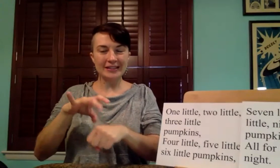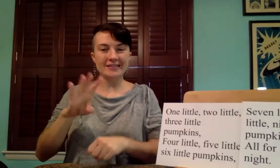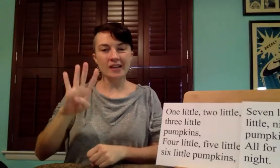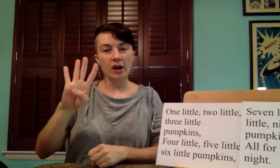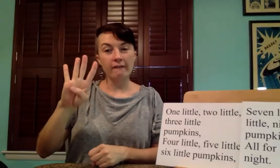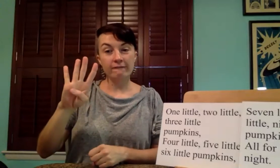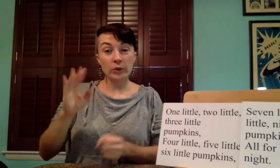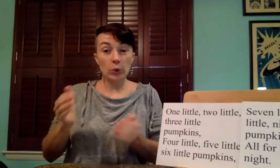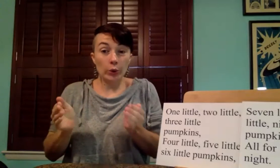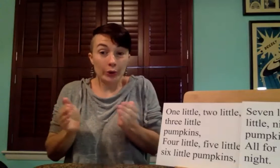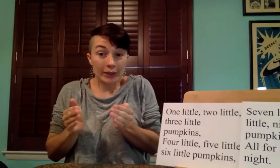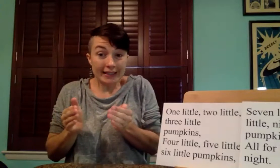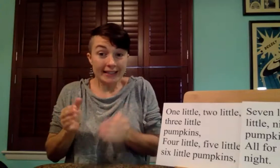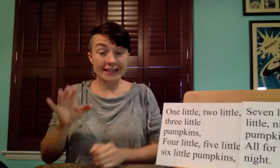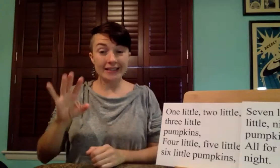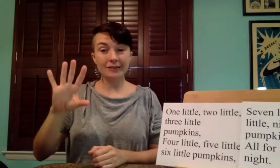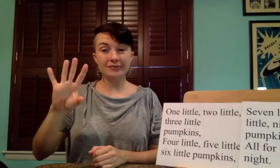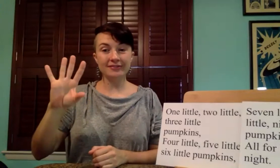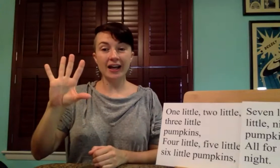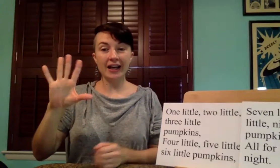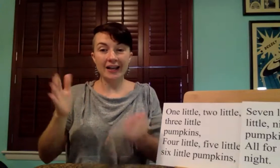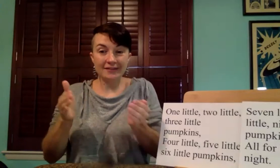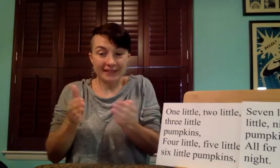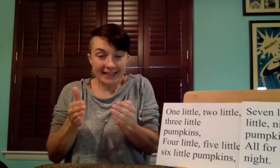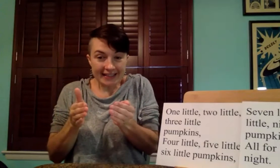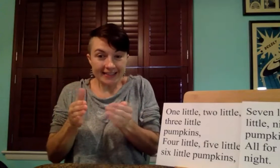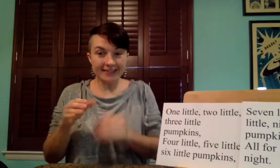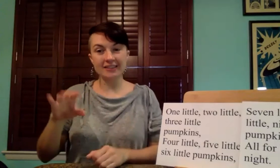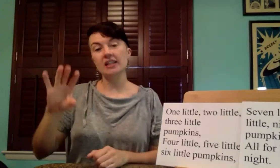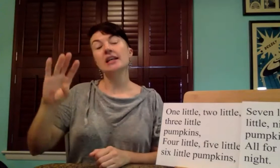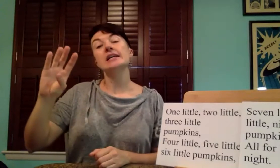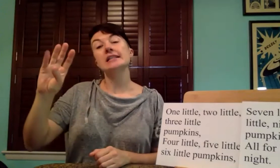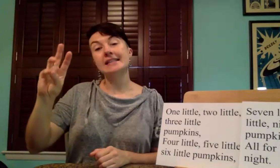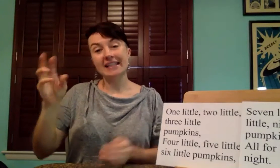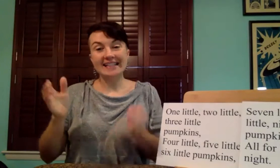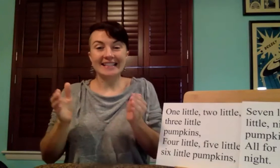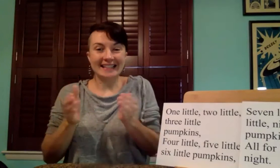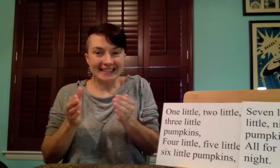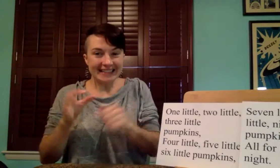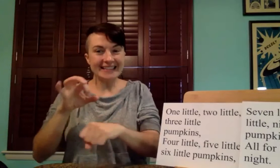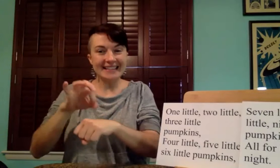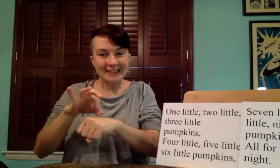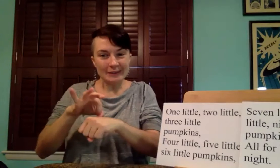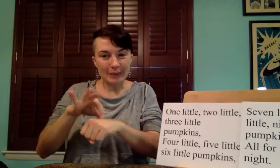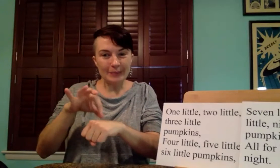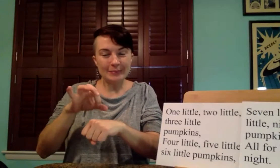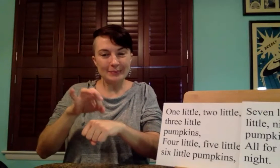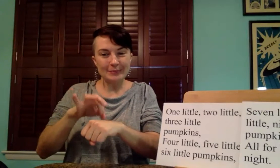pumpkins, 4 little, 5 little, 6 little